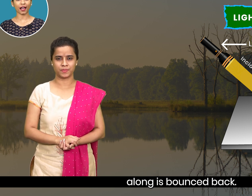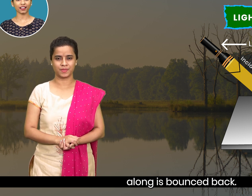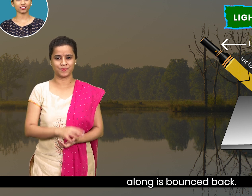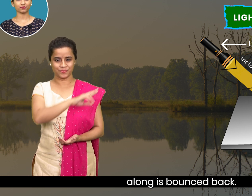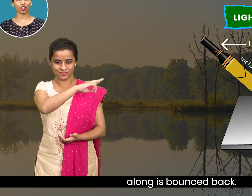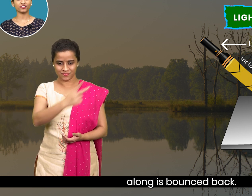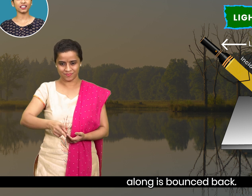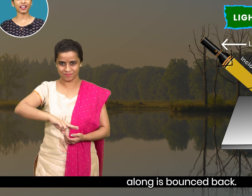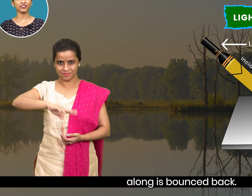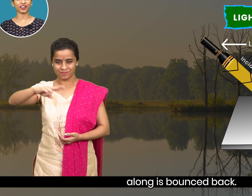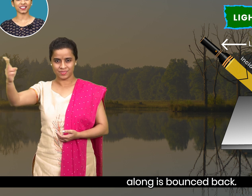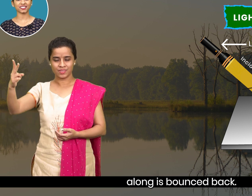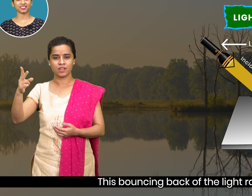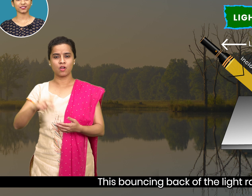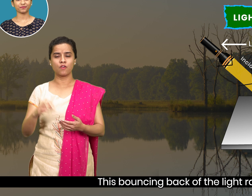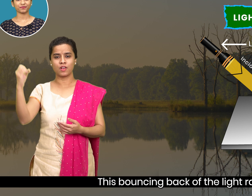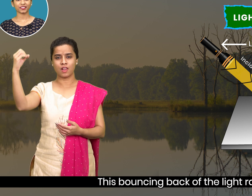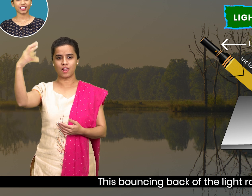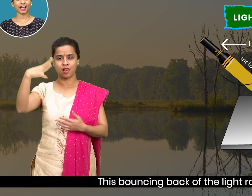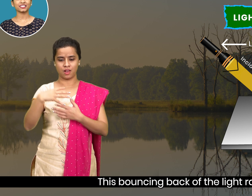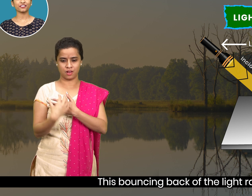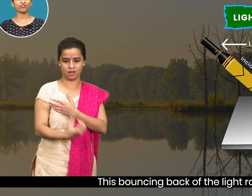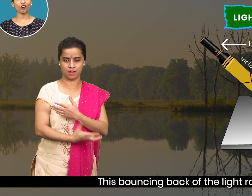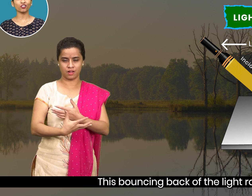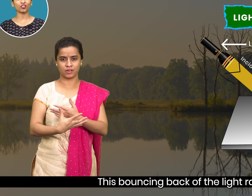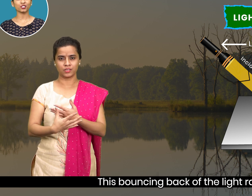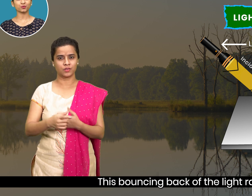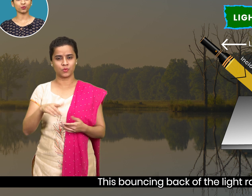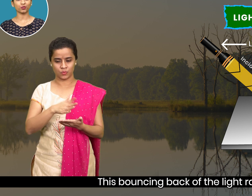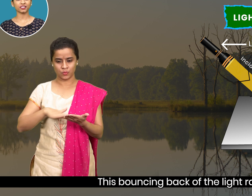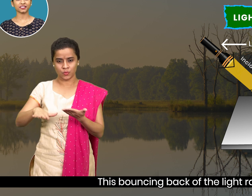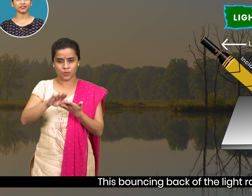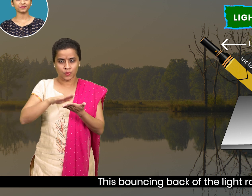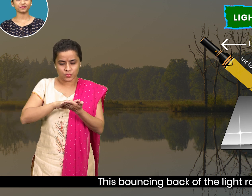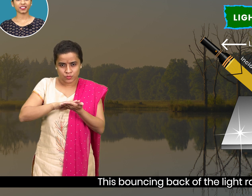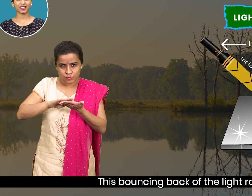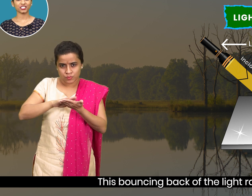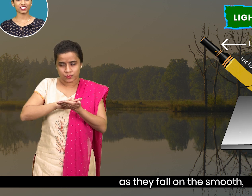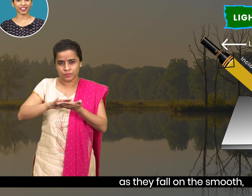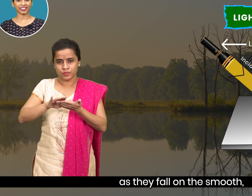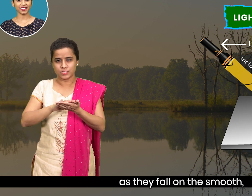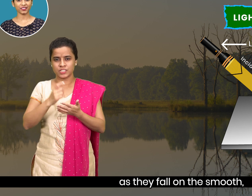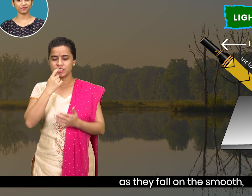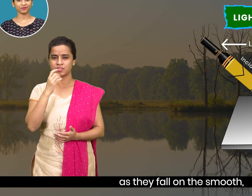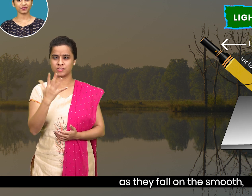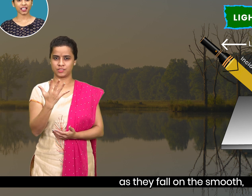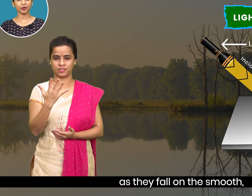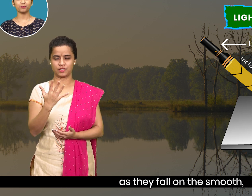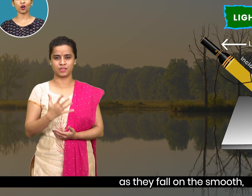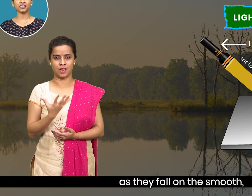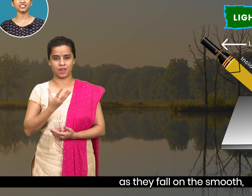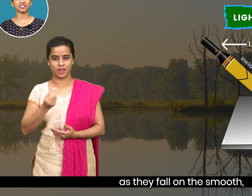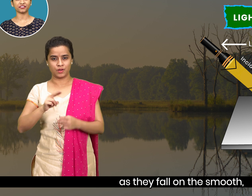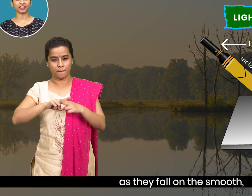bouncing back of the light rays as they fall on the smooth, shiny